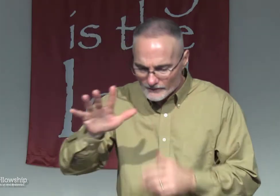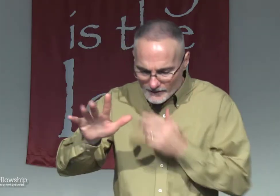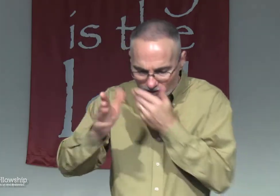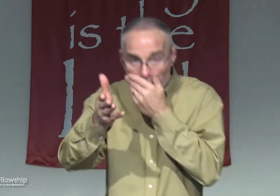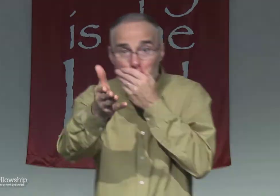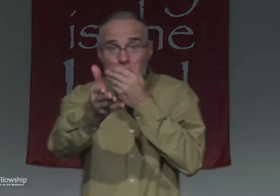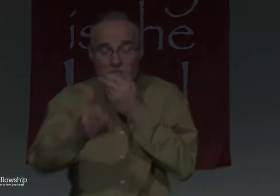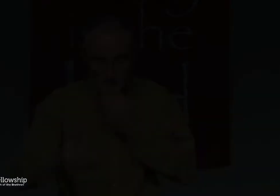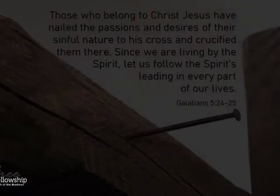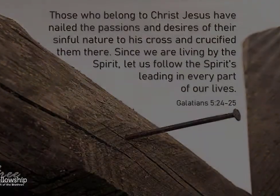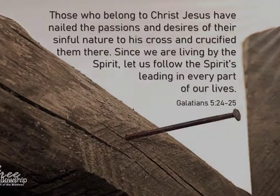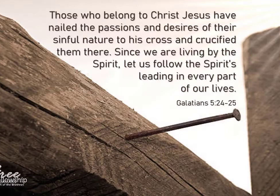Last, verses 24 and